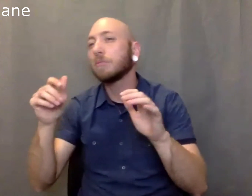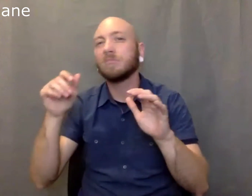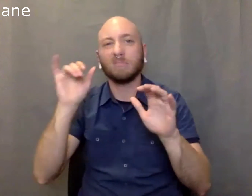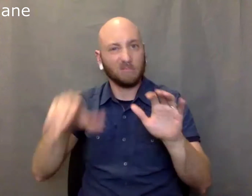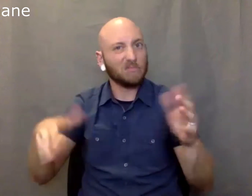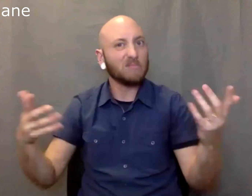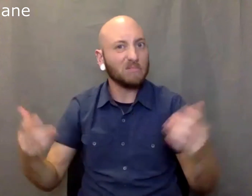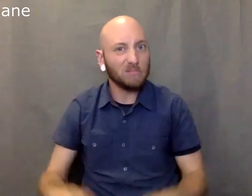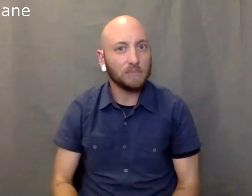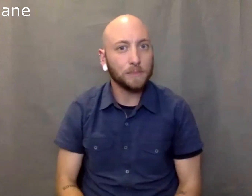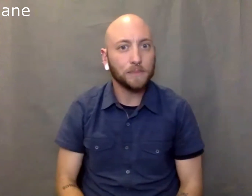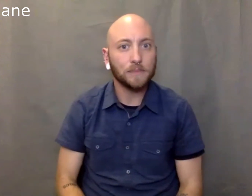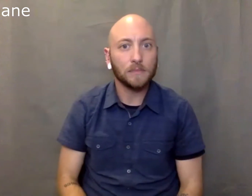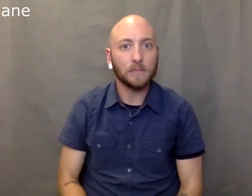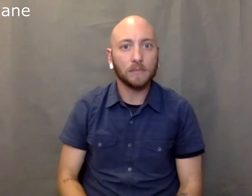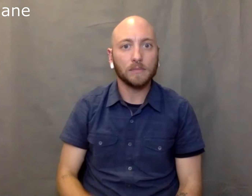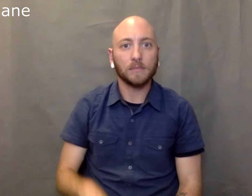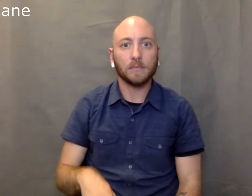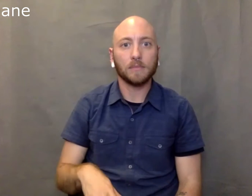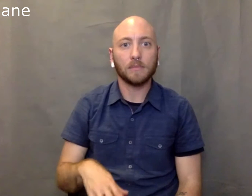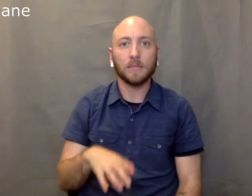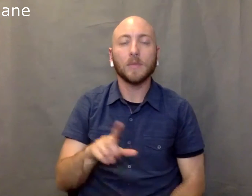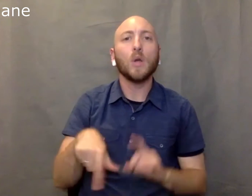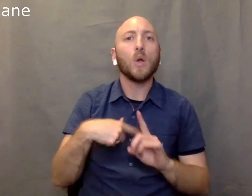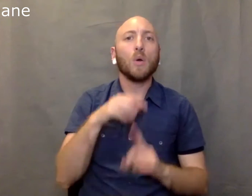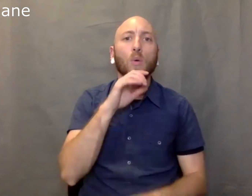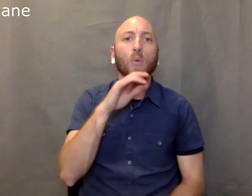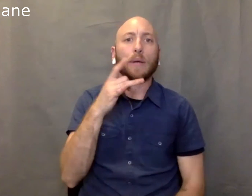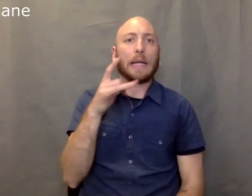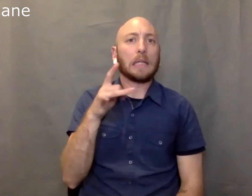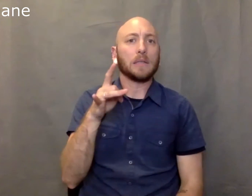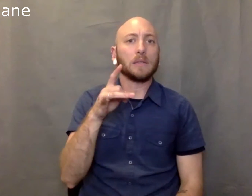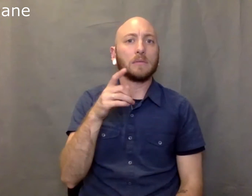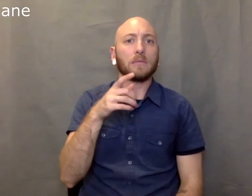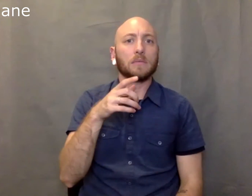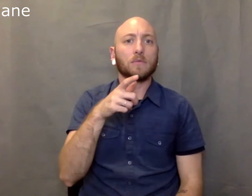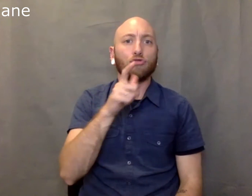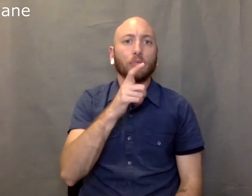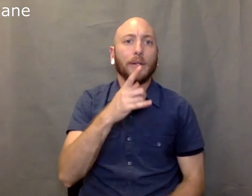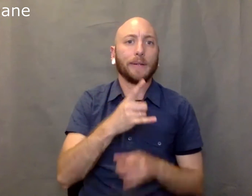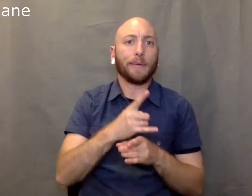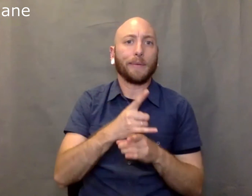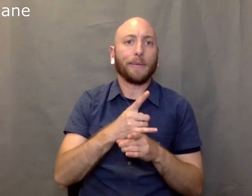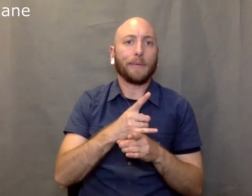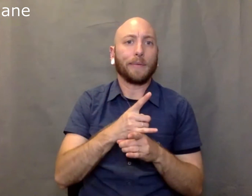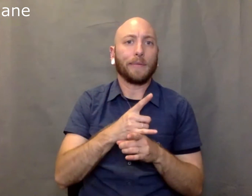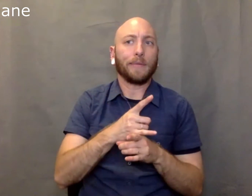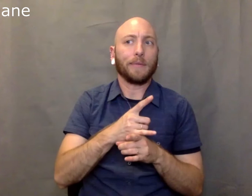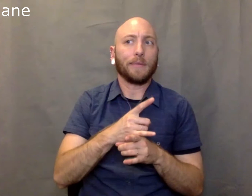I drank once when I was 18, and that was it. So I felt like I was kind of like the late bloomer, like this